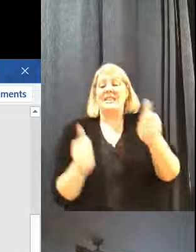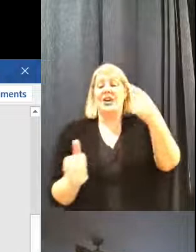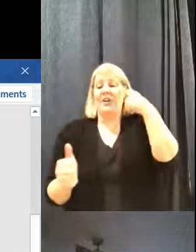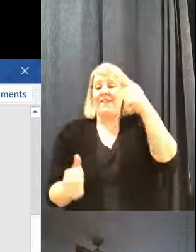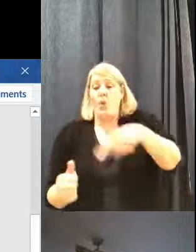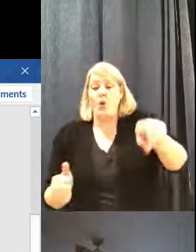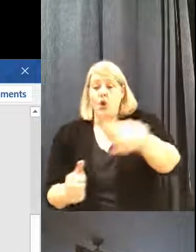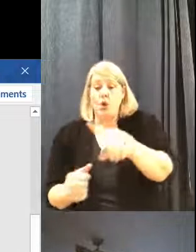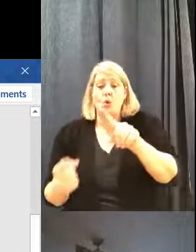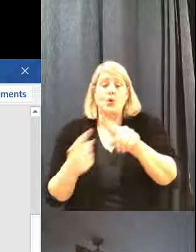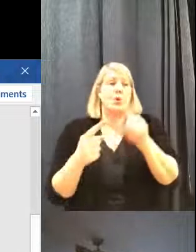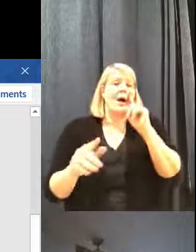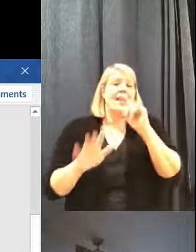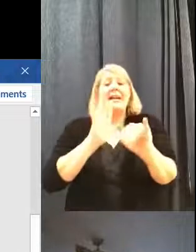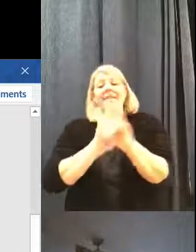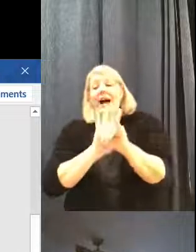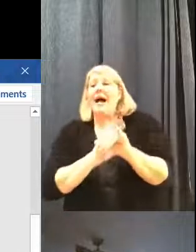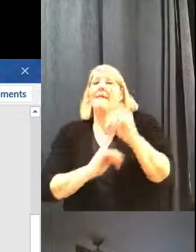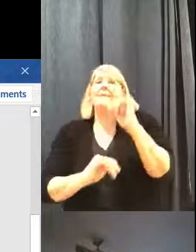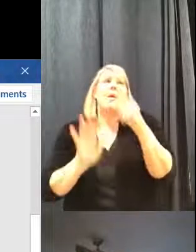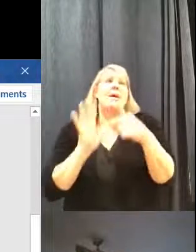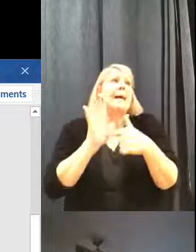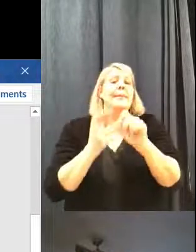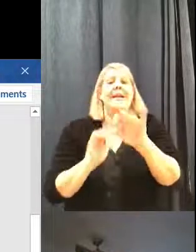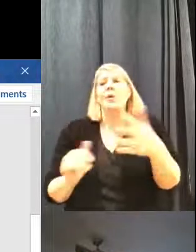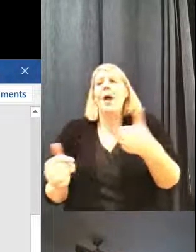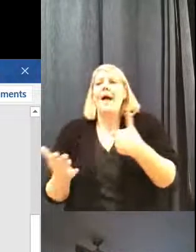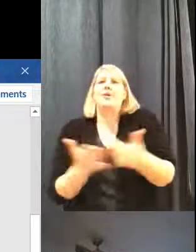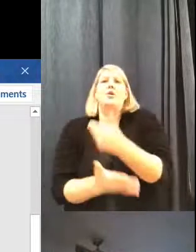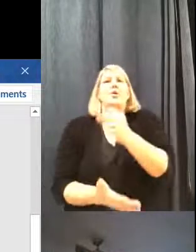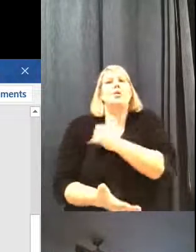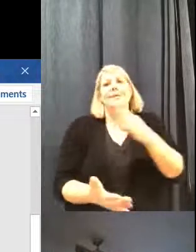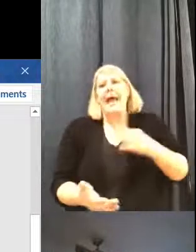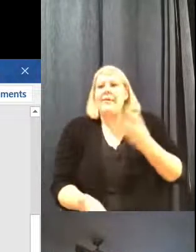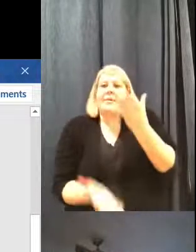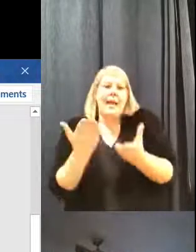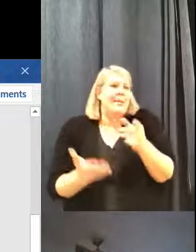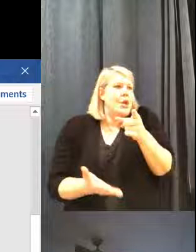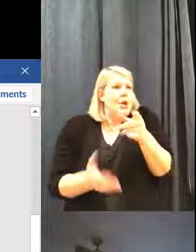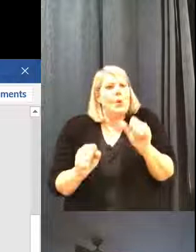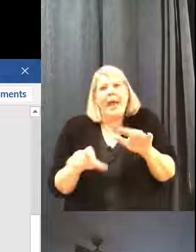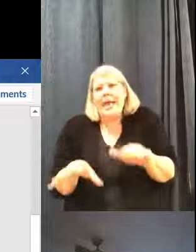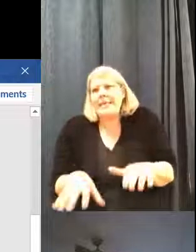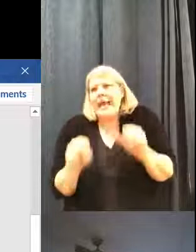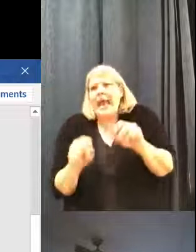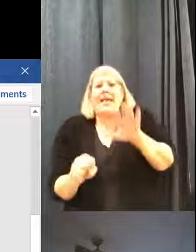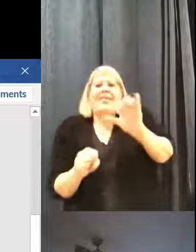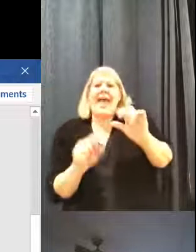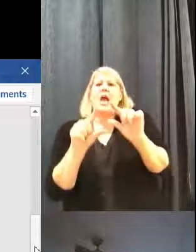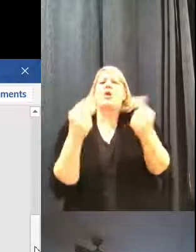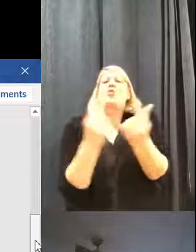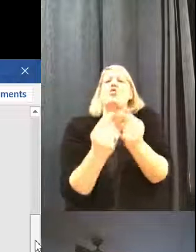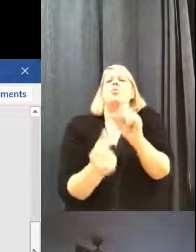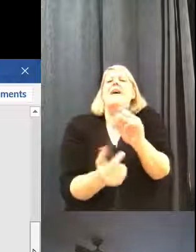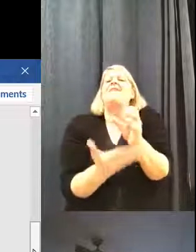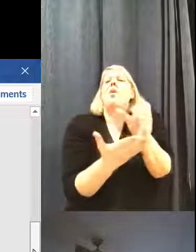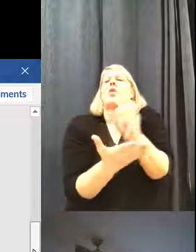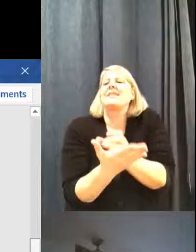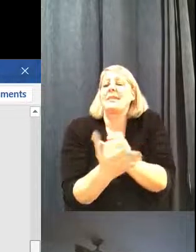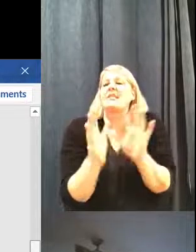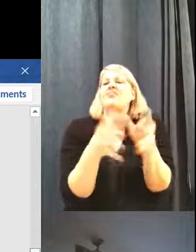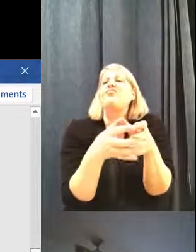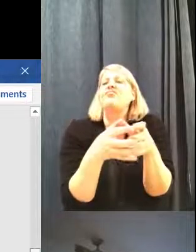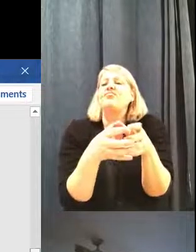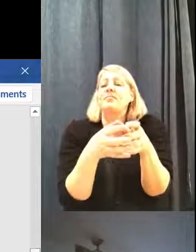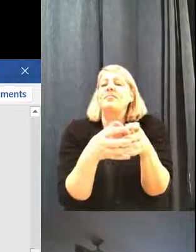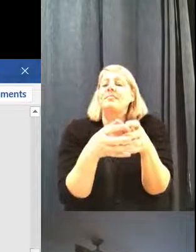like if you've got some new staff, you could tell them you'd like them to take, this particular grouping of courses. So in the hopes of making